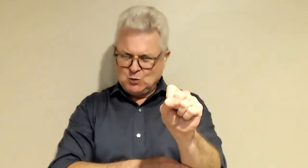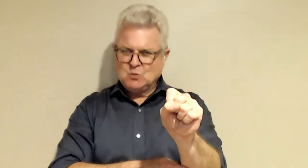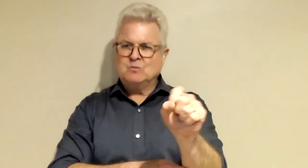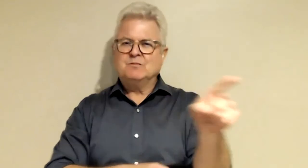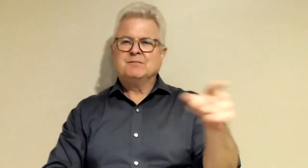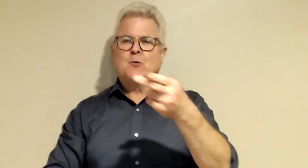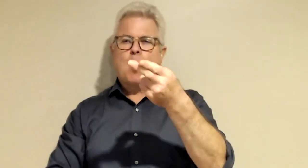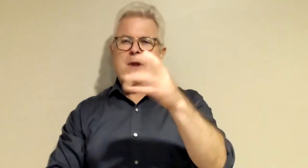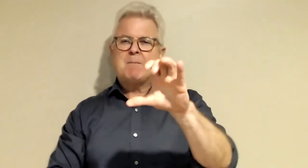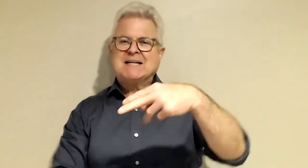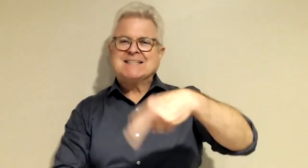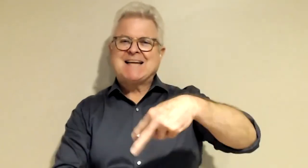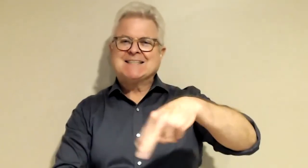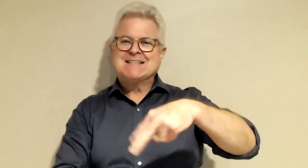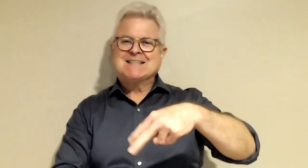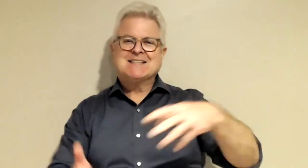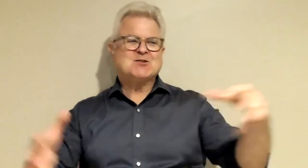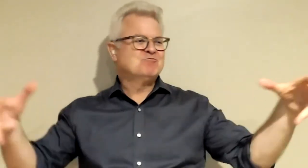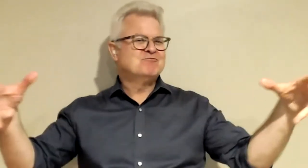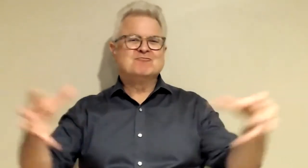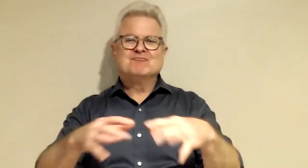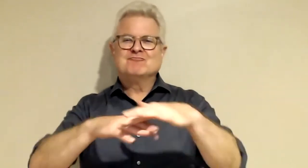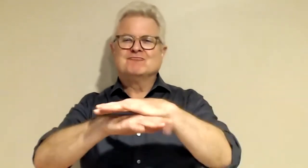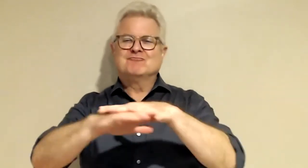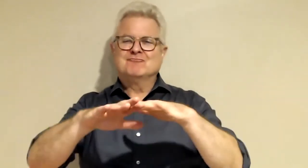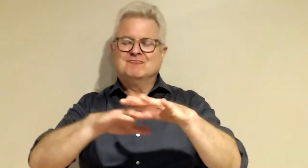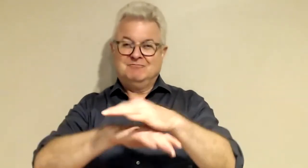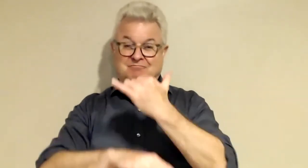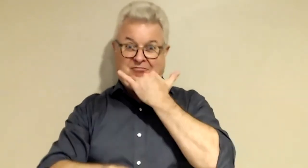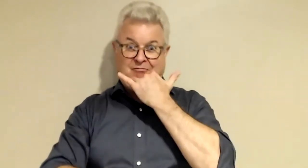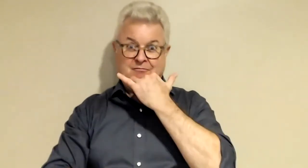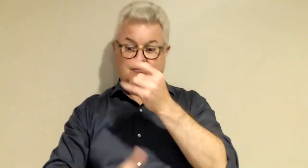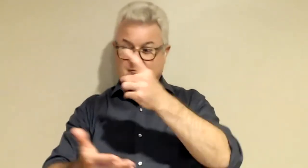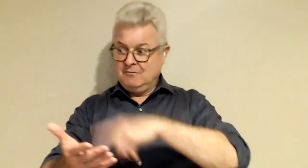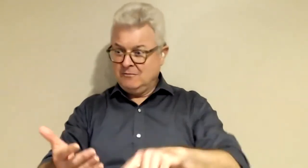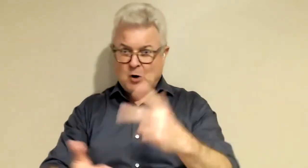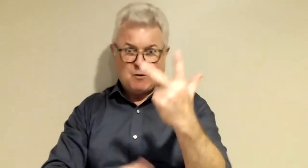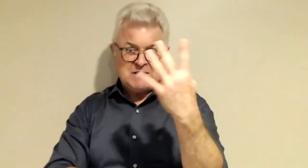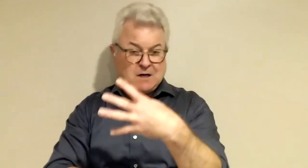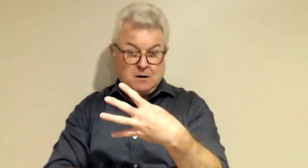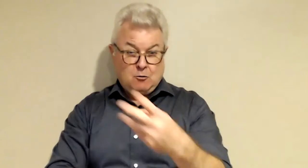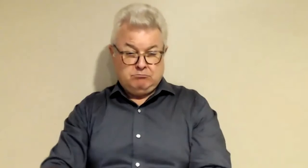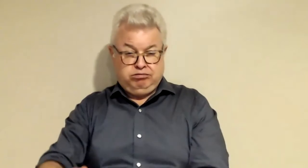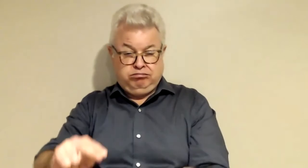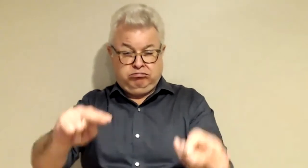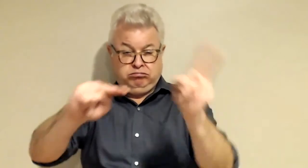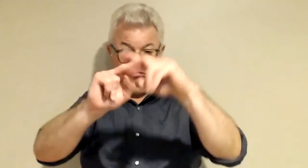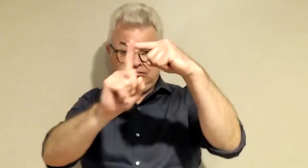I believe it was Pilgrim High School, where they had the homecoming dance where people had gathered together. And for some reason, within the next